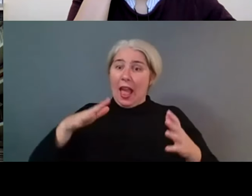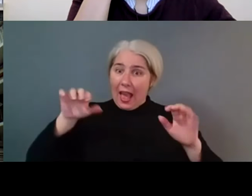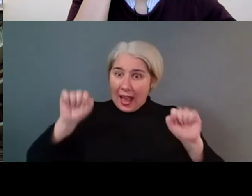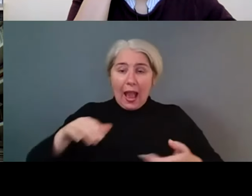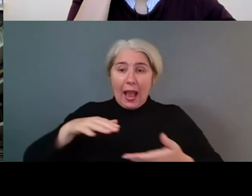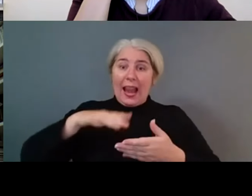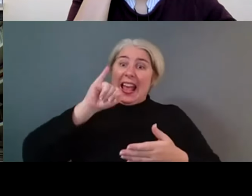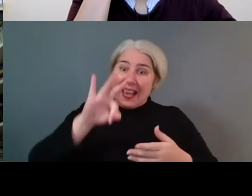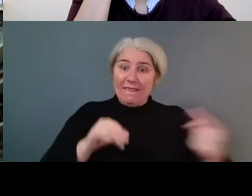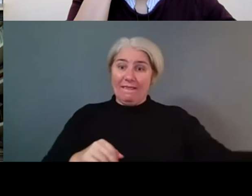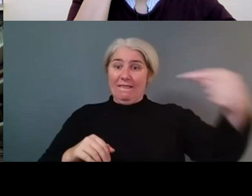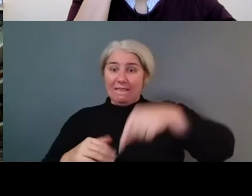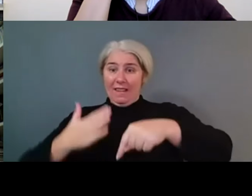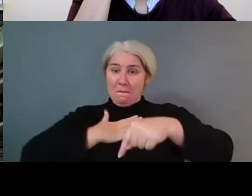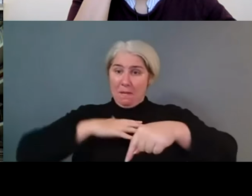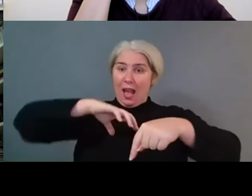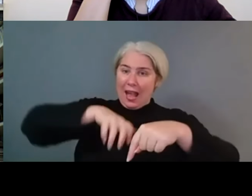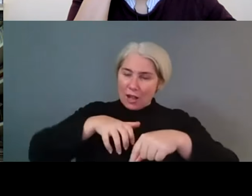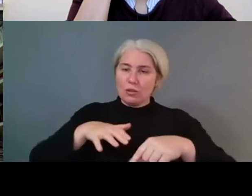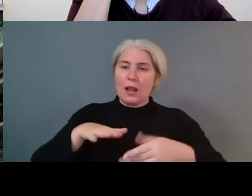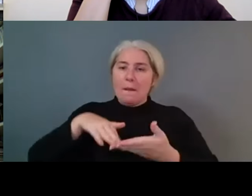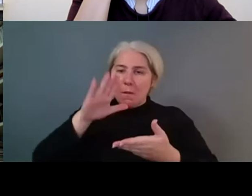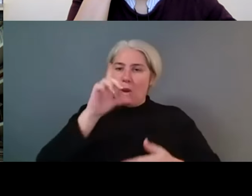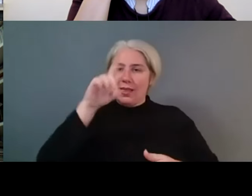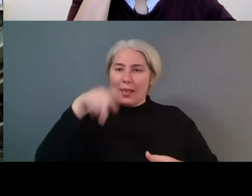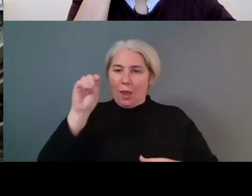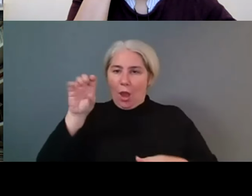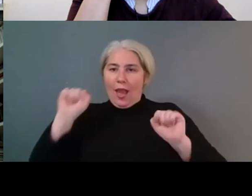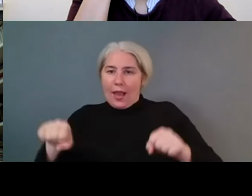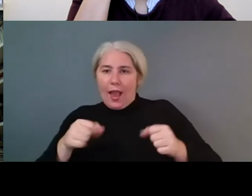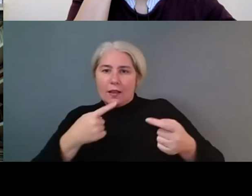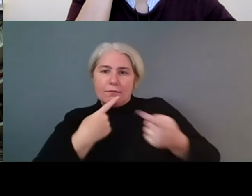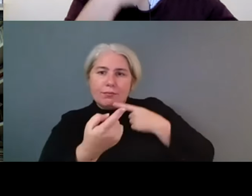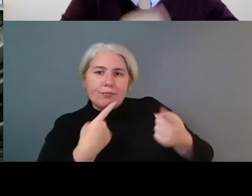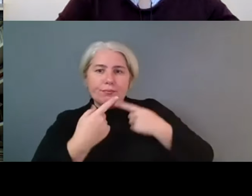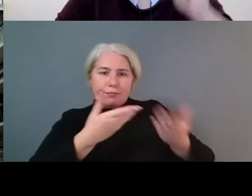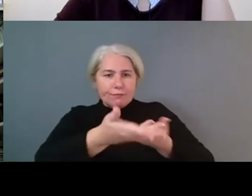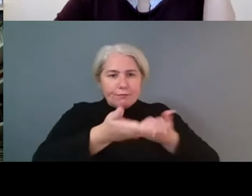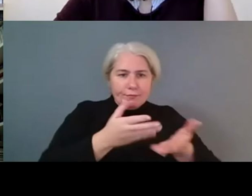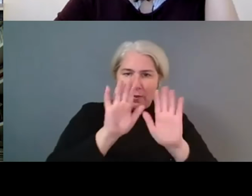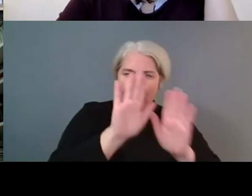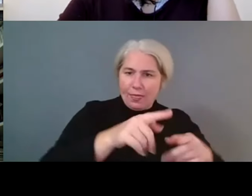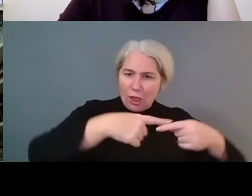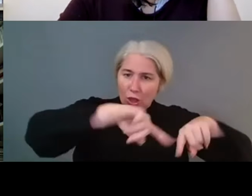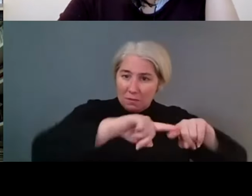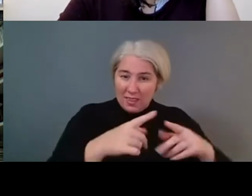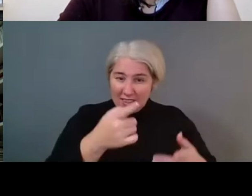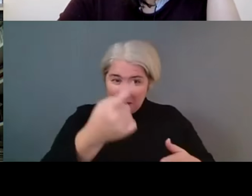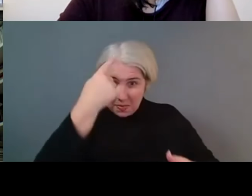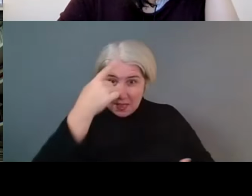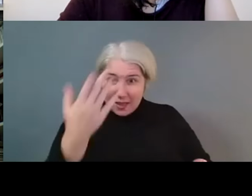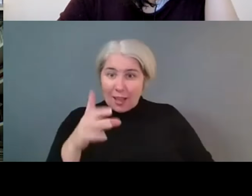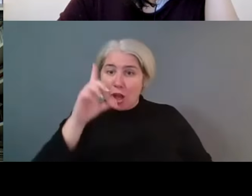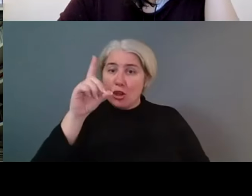communicate directly with the committee. Is there any discussion regarding this kind of idea? And Dragana, do you want to address this question?